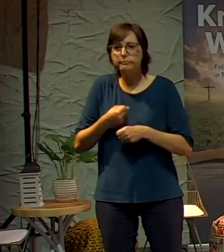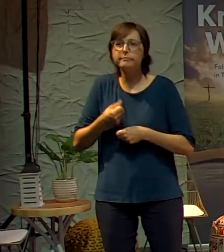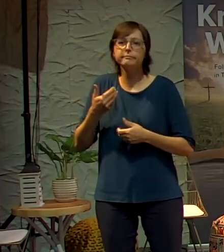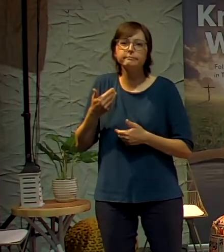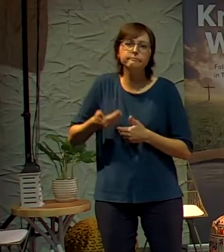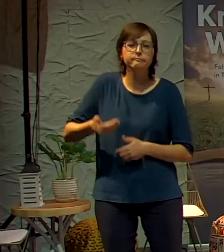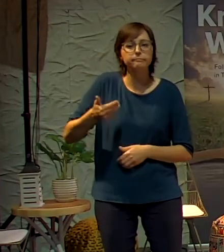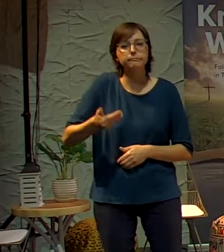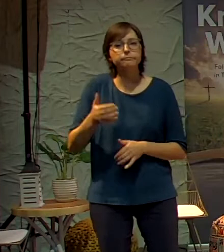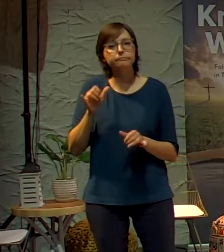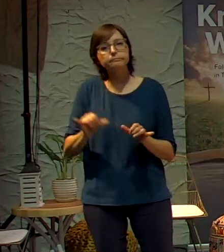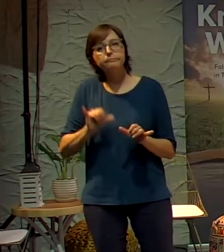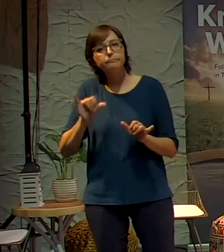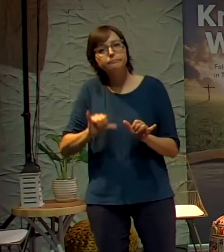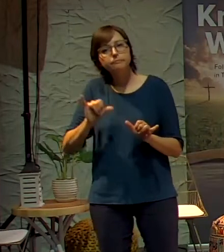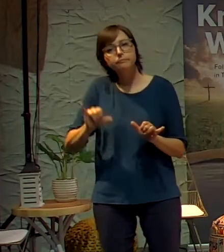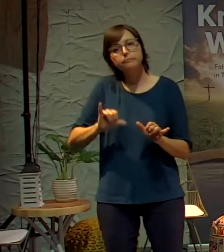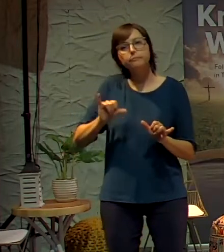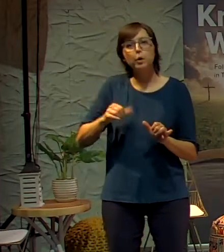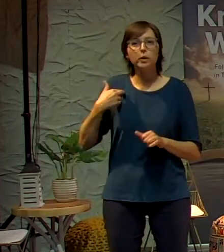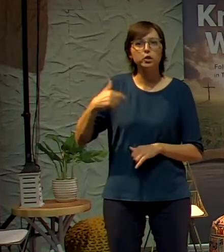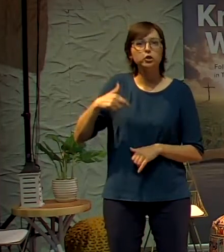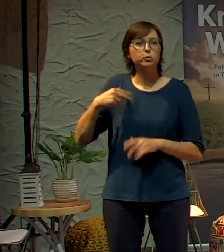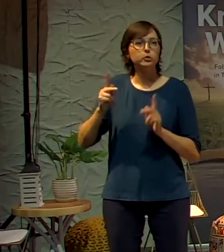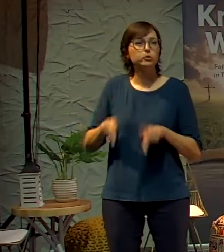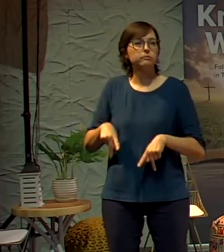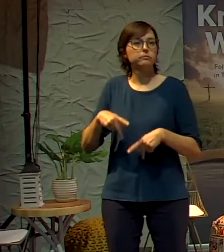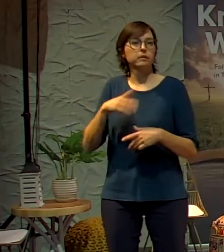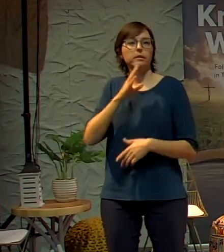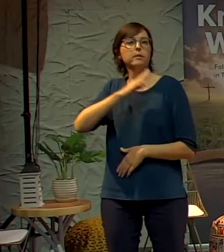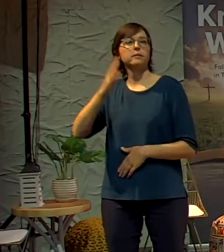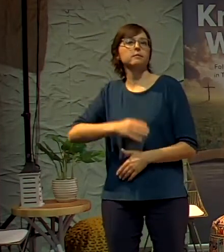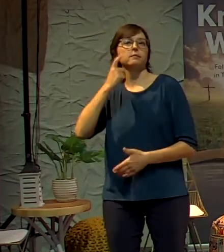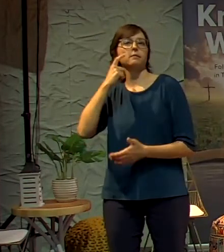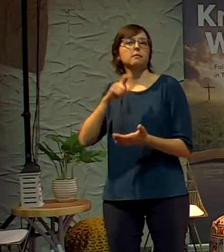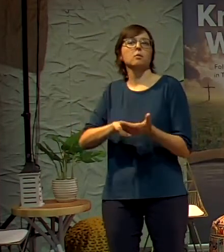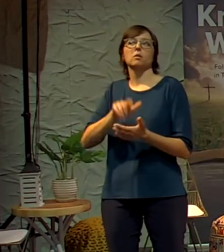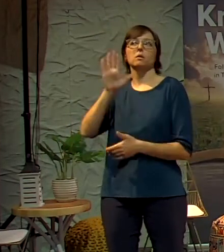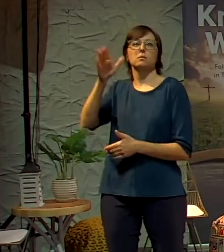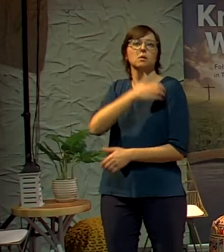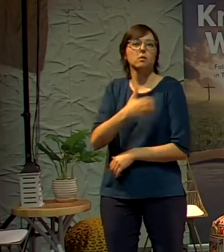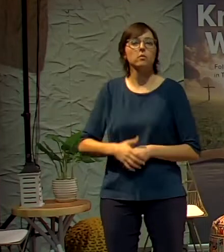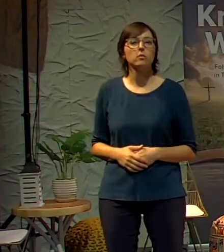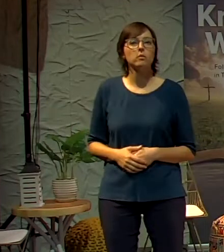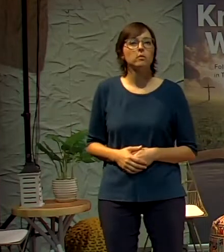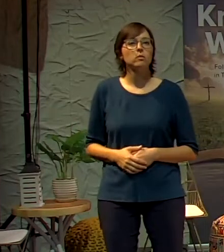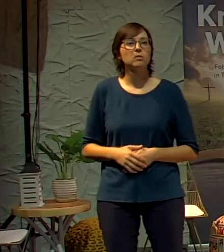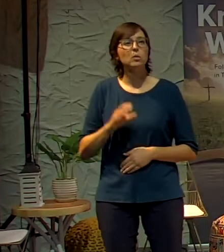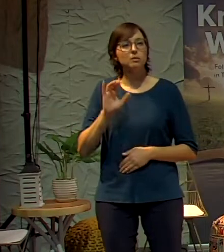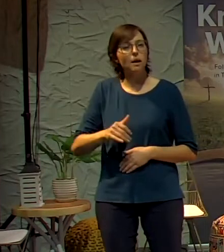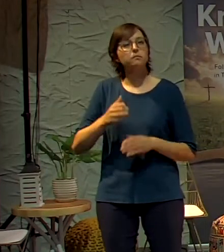very static, stagnant, religious person who witnesses no power of God. And that is the sequence, the